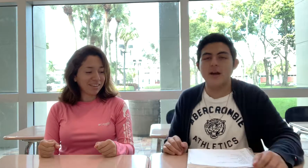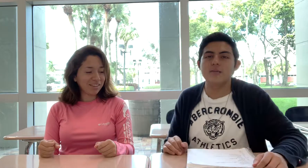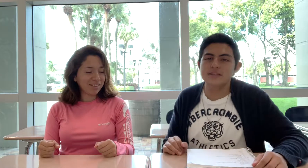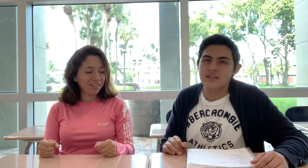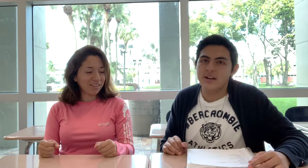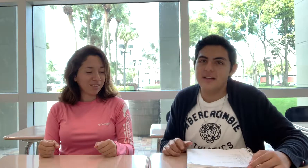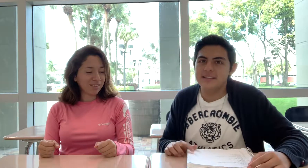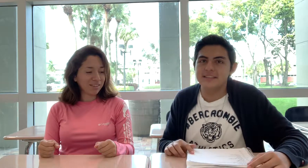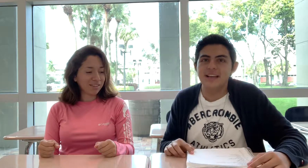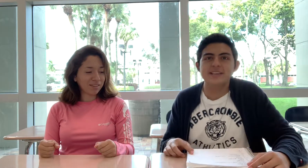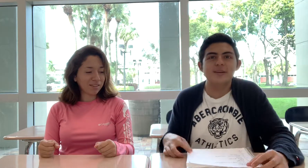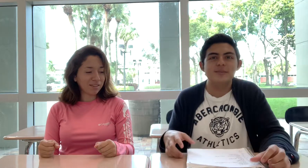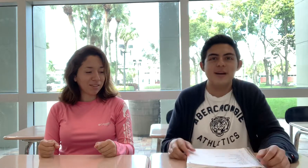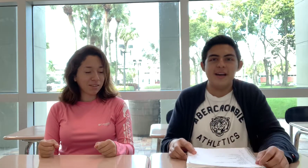I will see you guys in the next one. Bye.